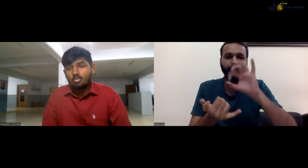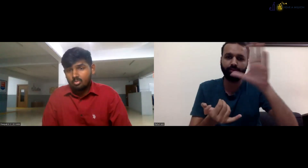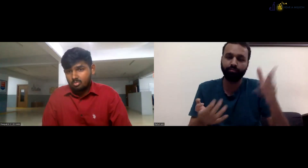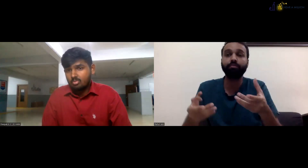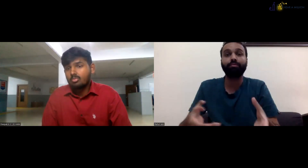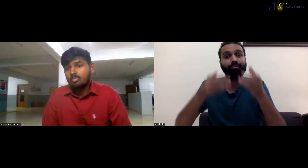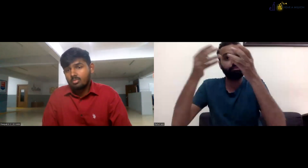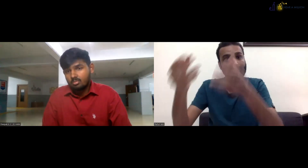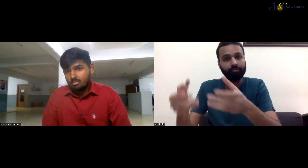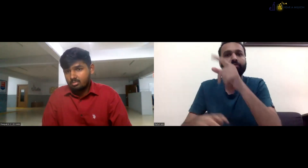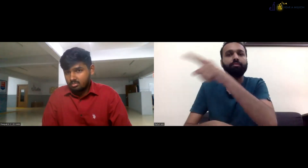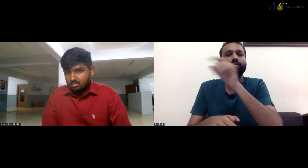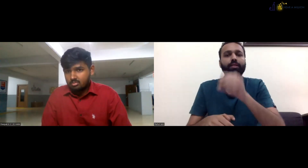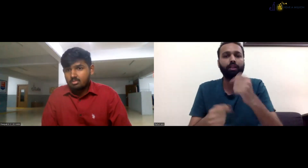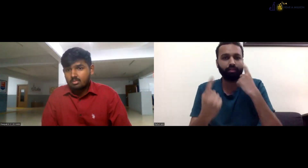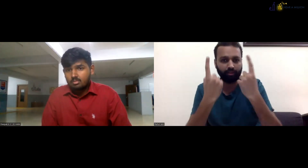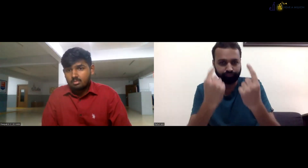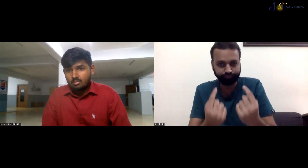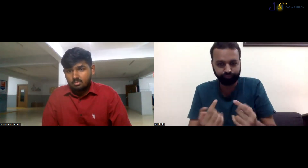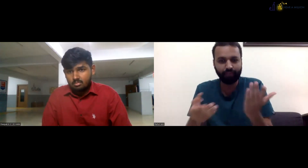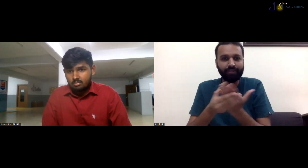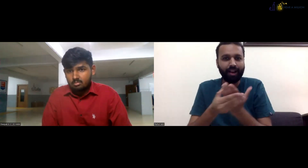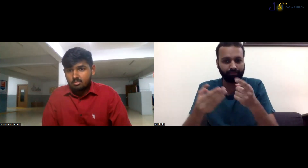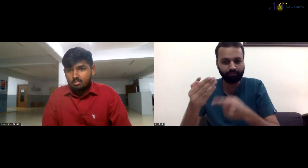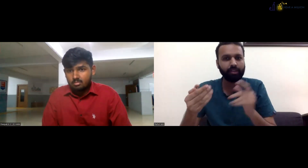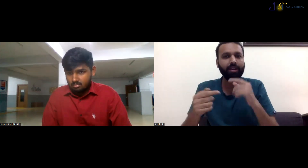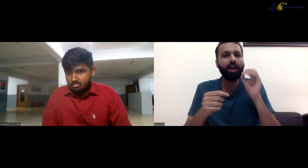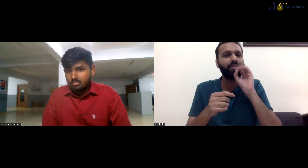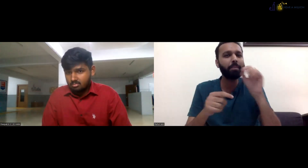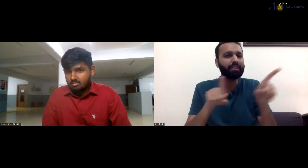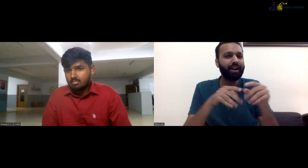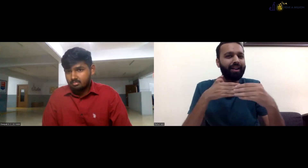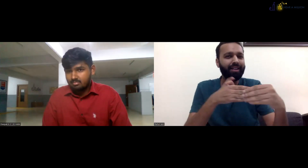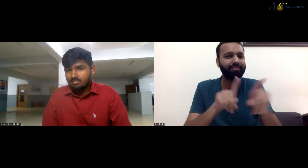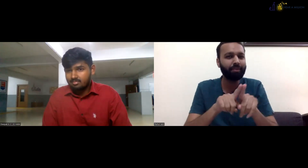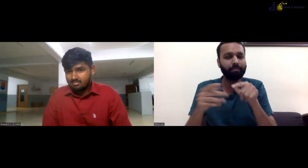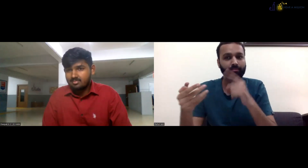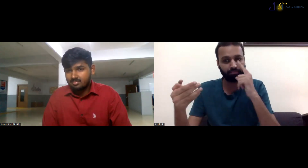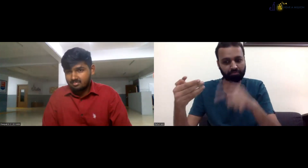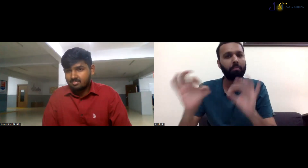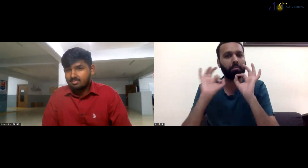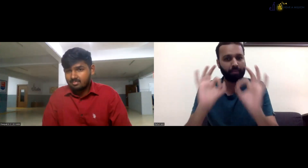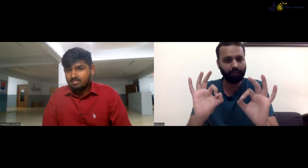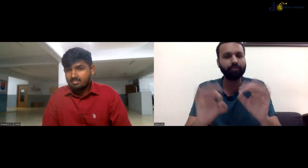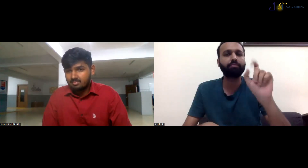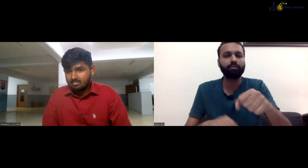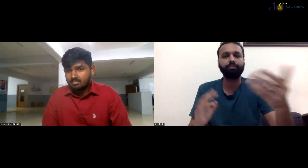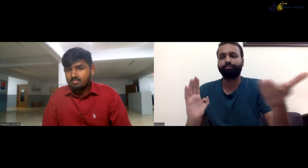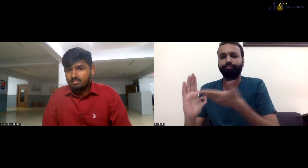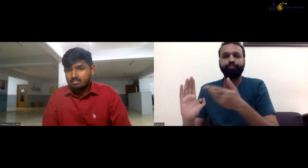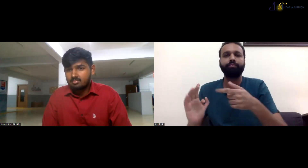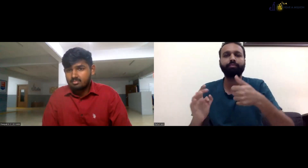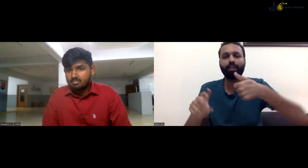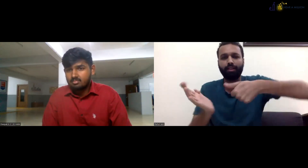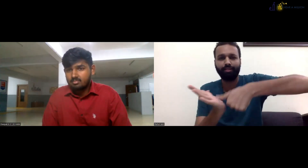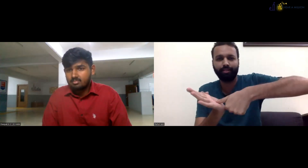they are based out of a lot of capitals in the Indian cities. They give you a clear-cut estimation of